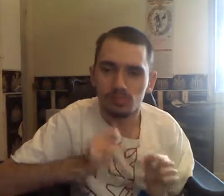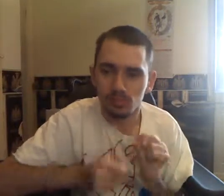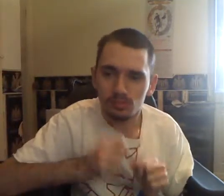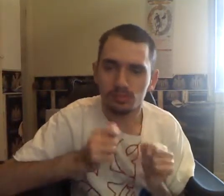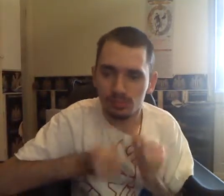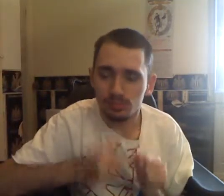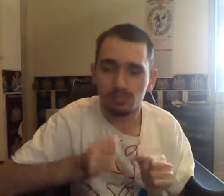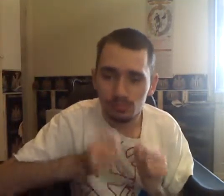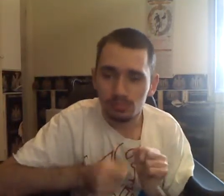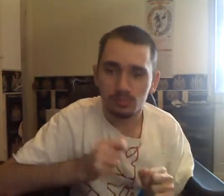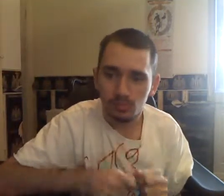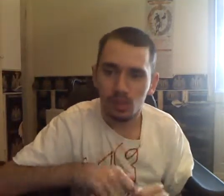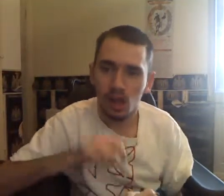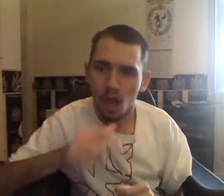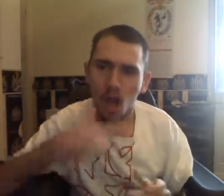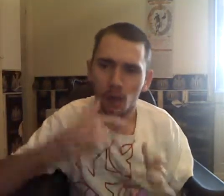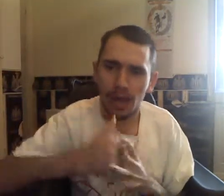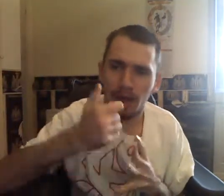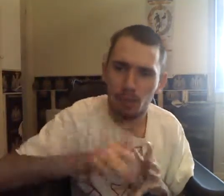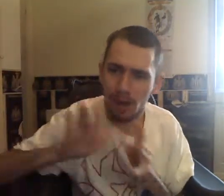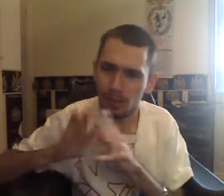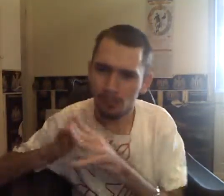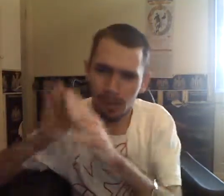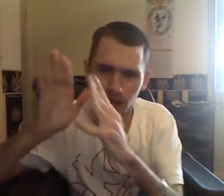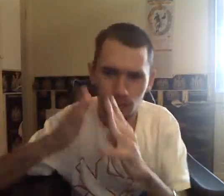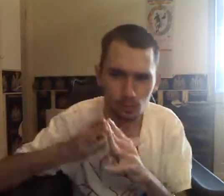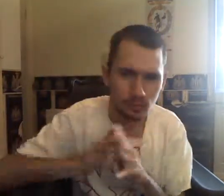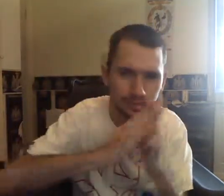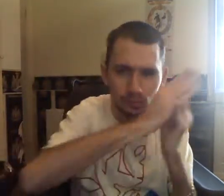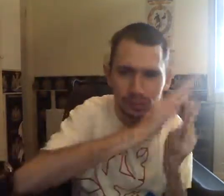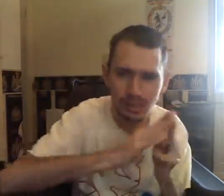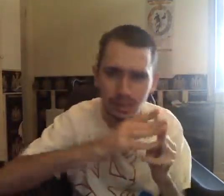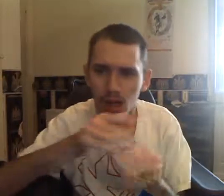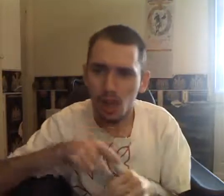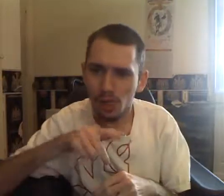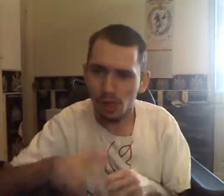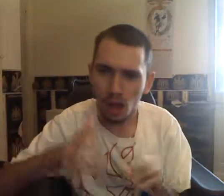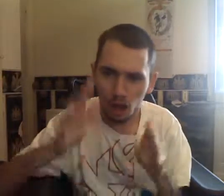climb. There's always gonna be another mountain. I'm always gonna